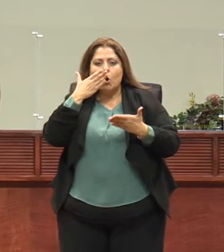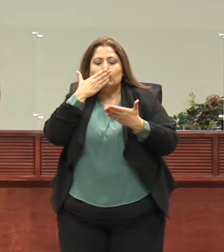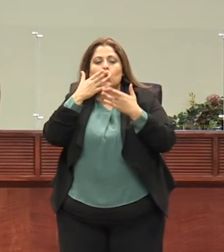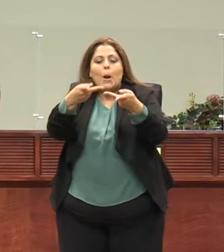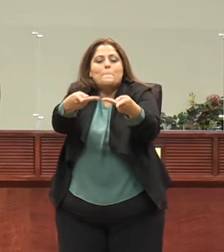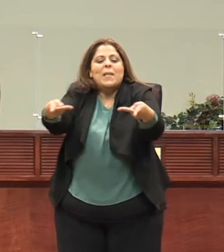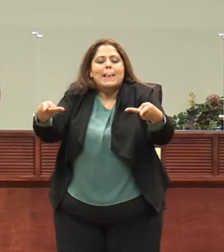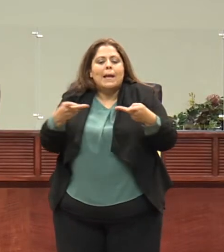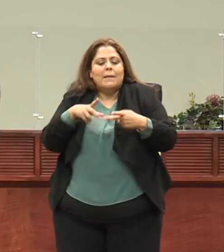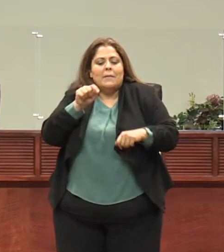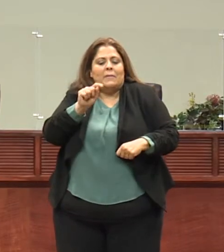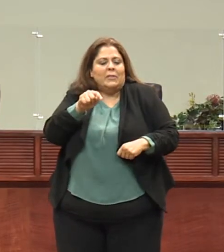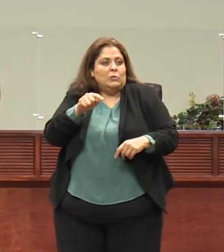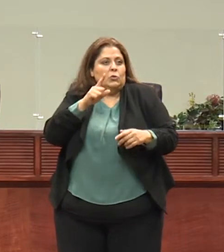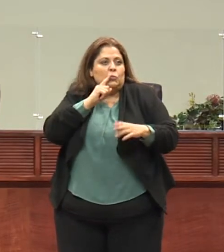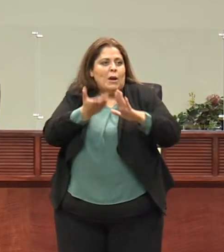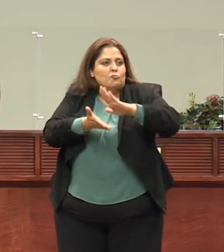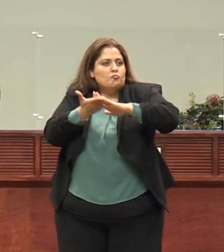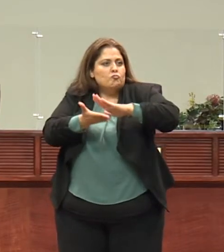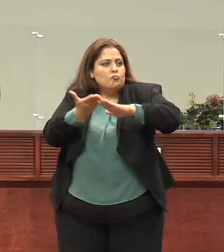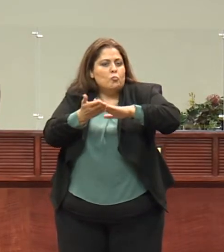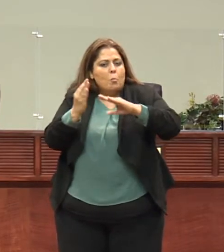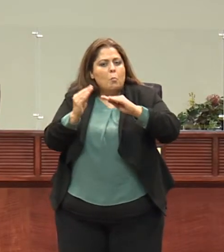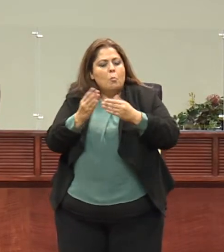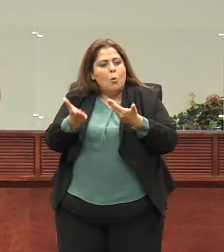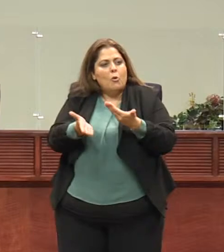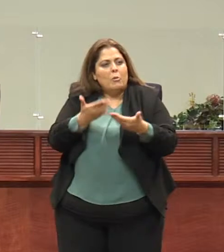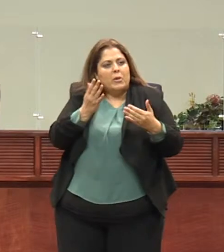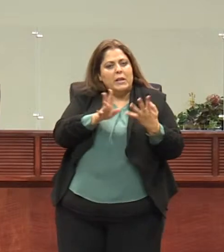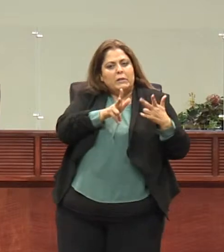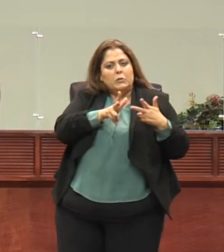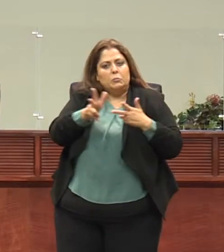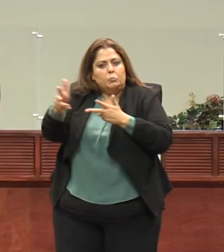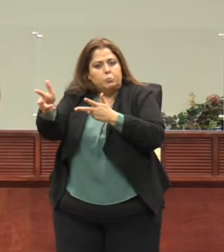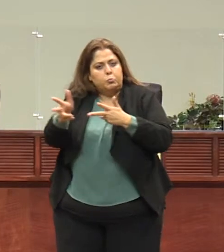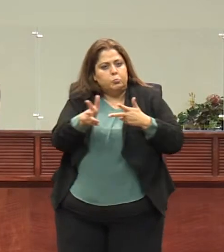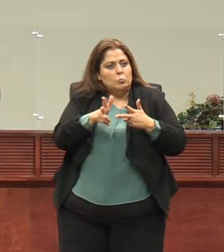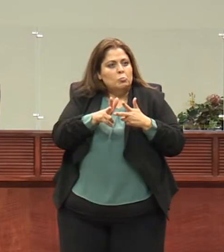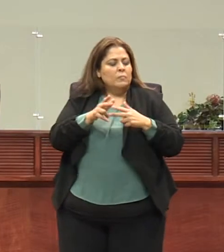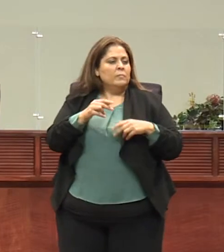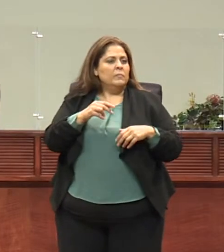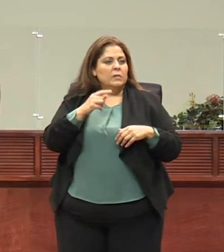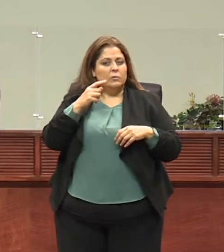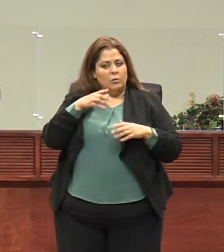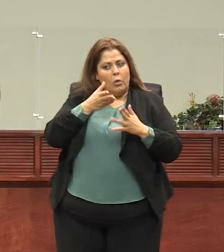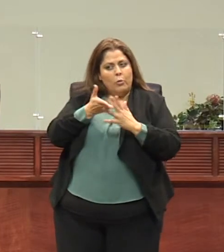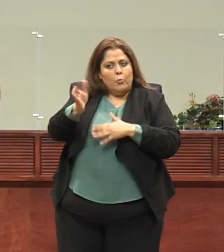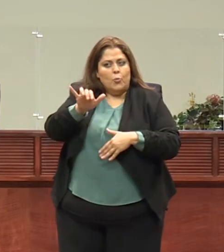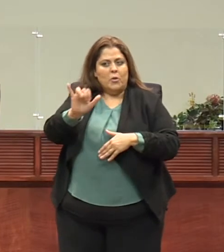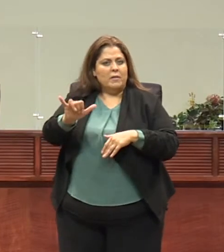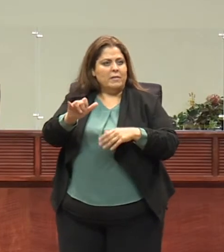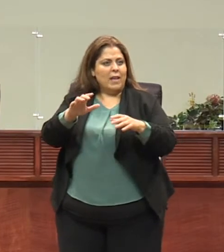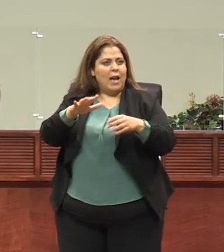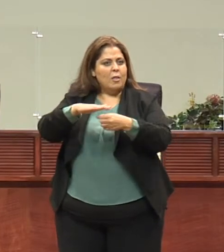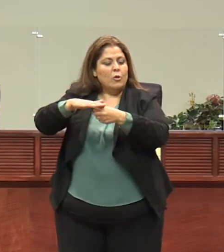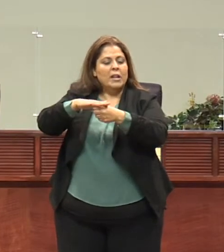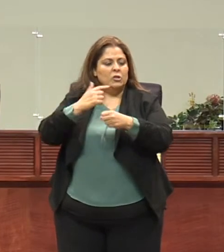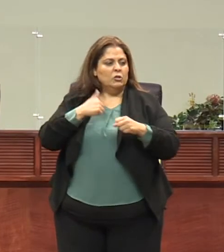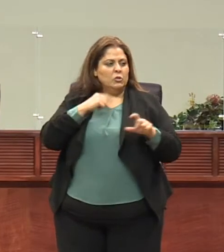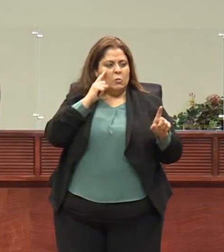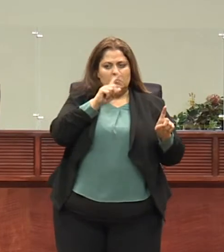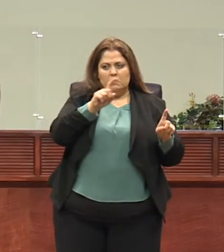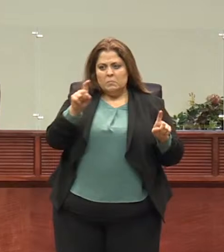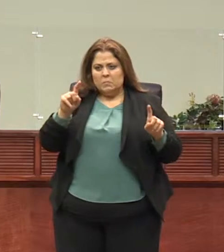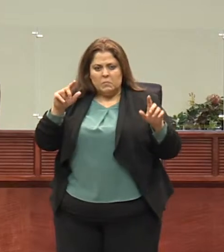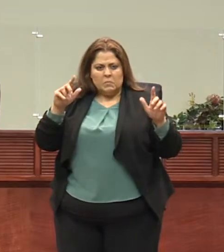can facilitate the easy flow of traffic in and out of the facility. And we have done that.